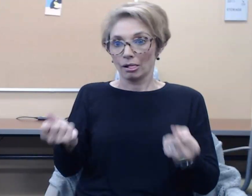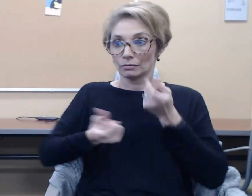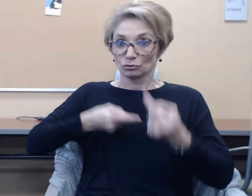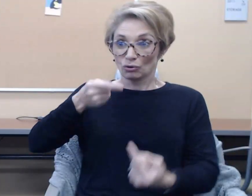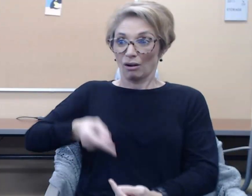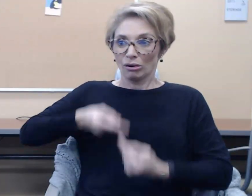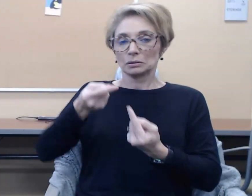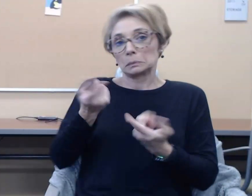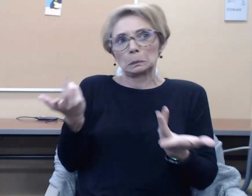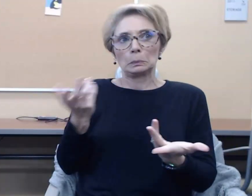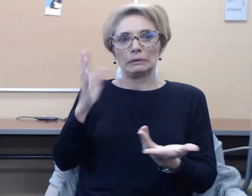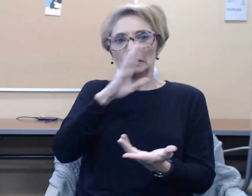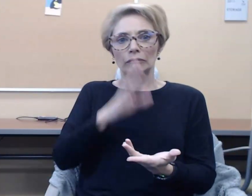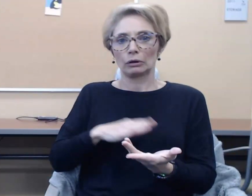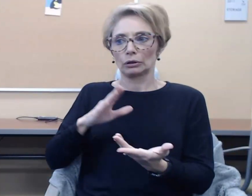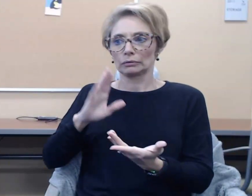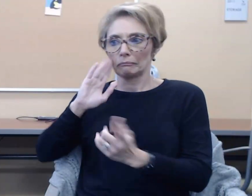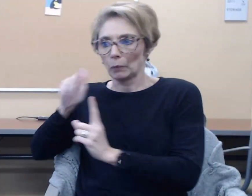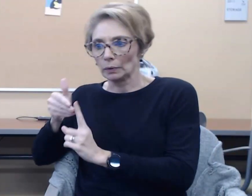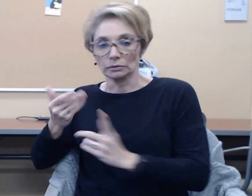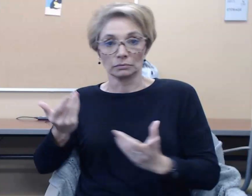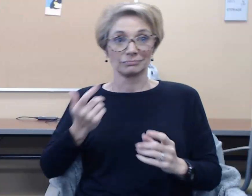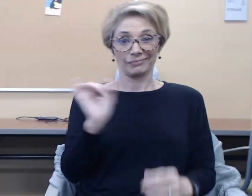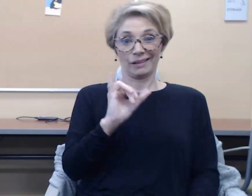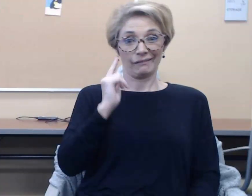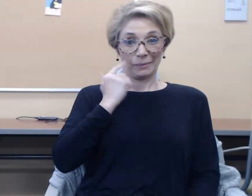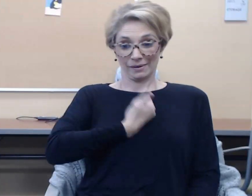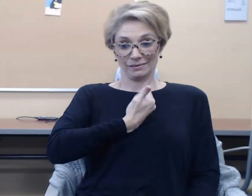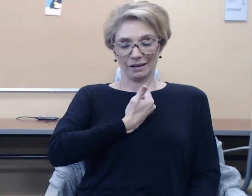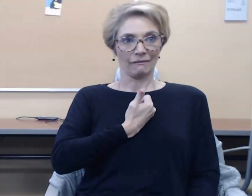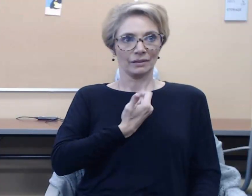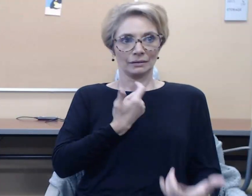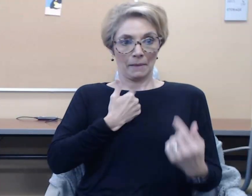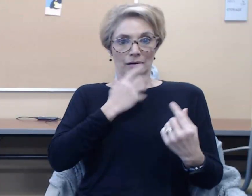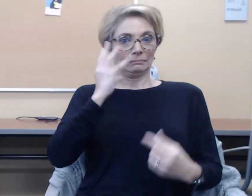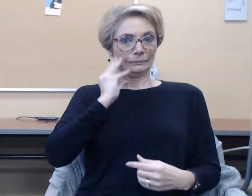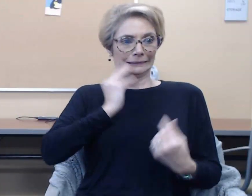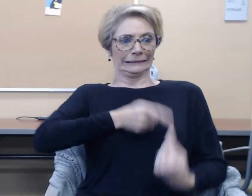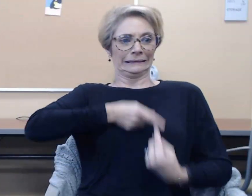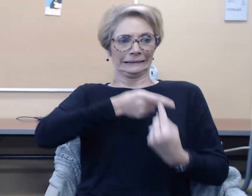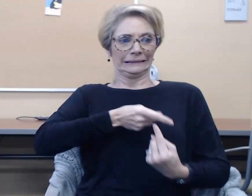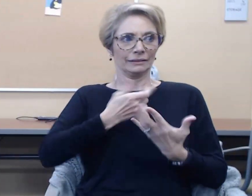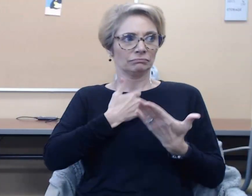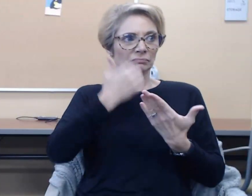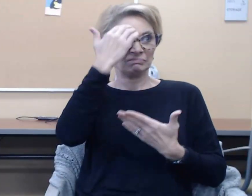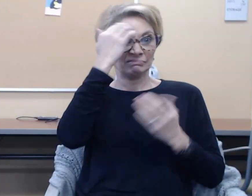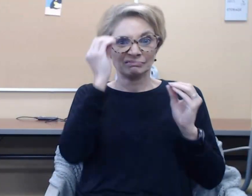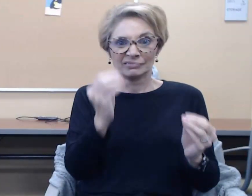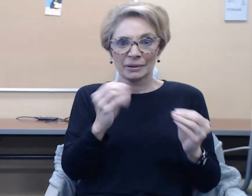like with my own personal experience, I didn't know anything about mental health as a sophomore. And so I'm having my first panic attack